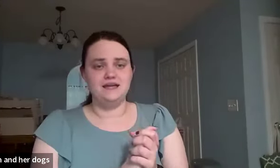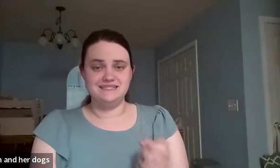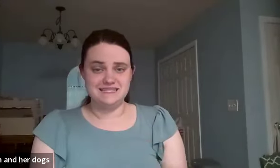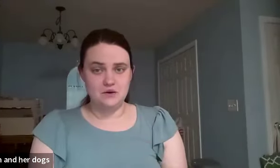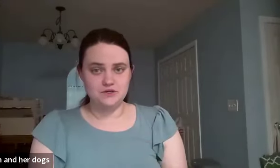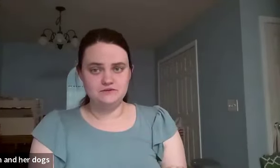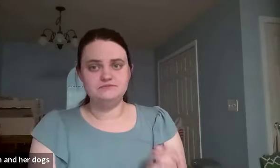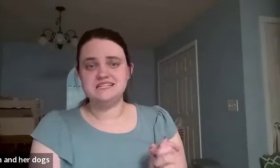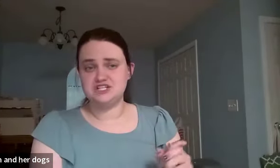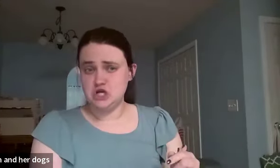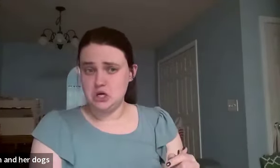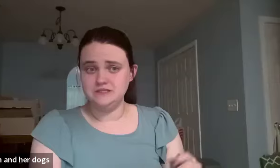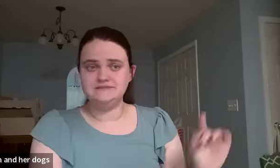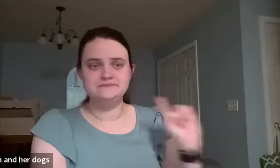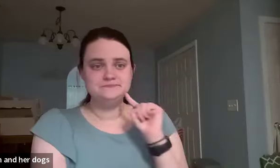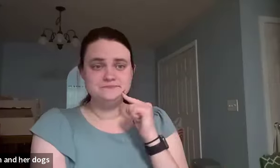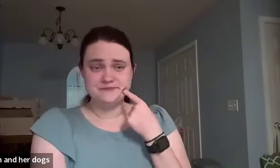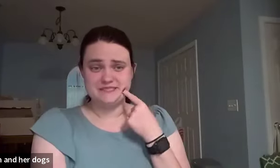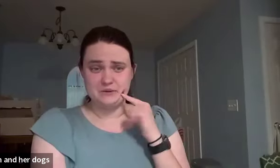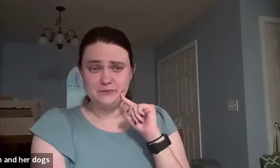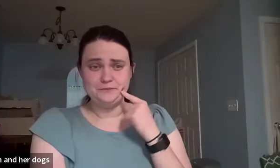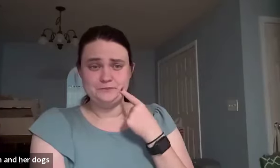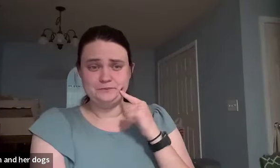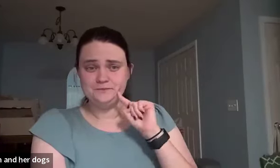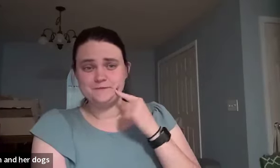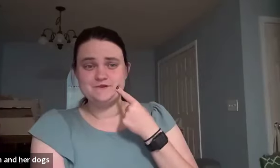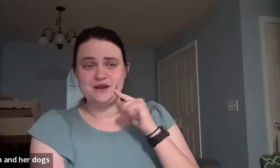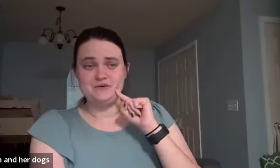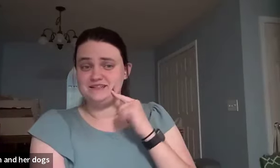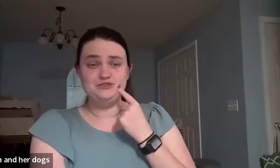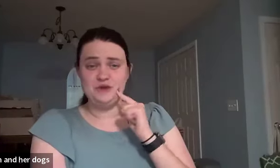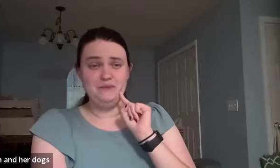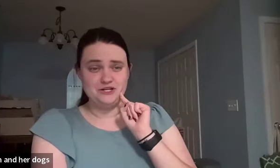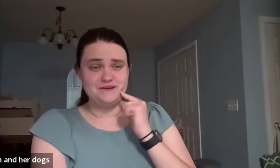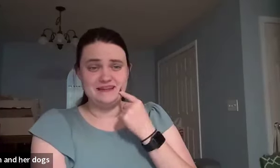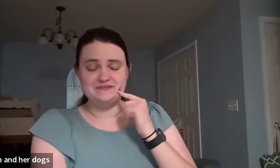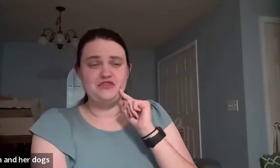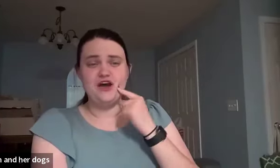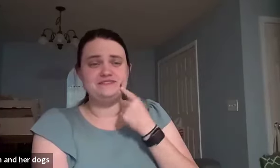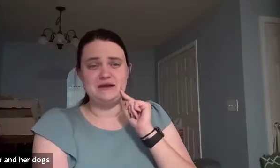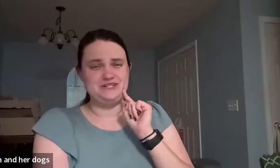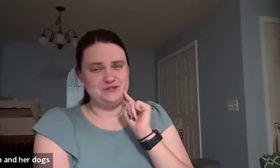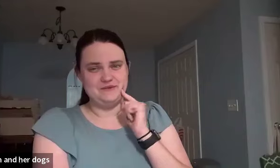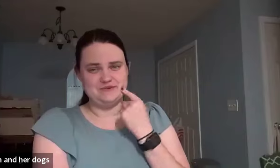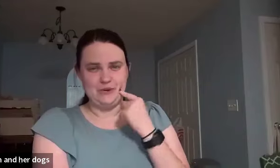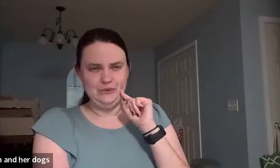had sour / tart, sour. I told you I pursed my lips. The thought of sour just always makes me go,